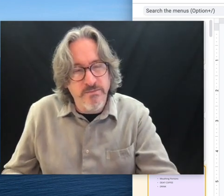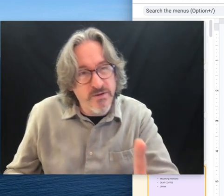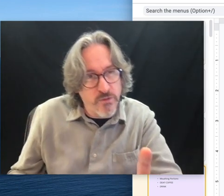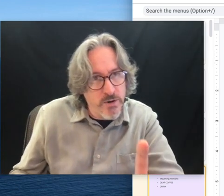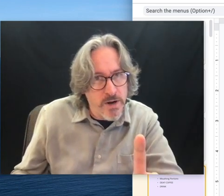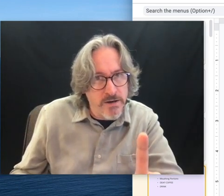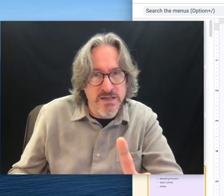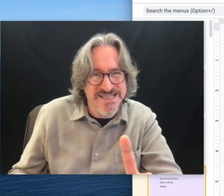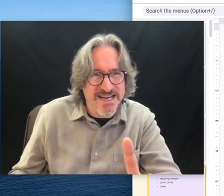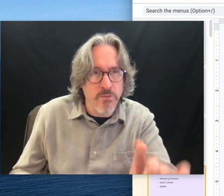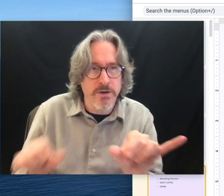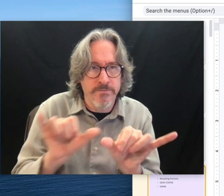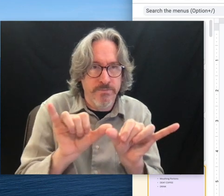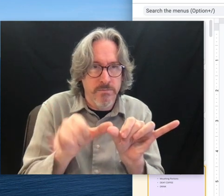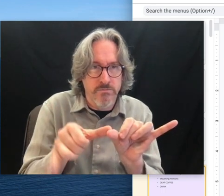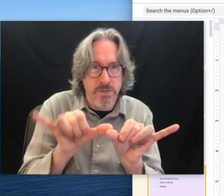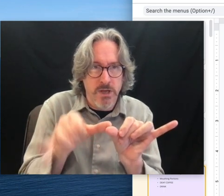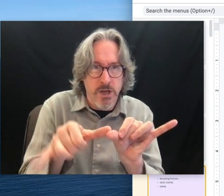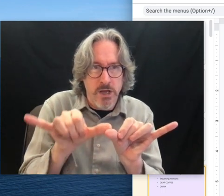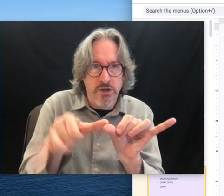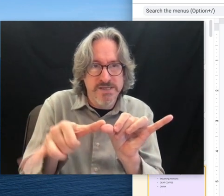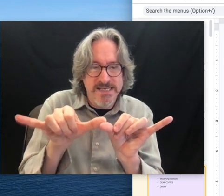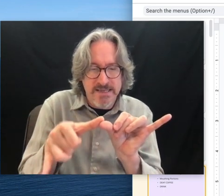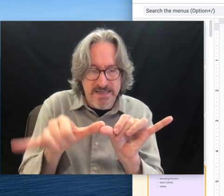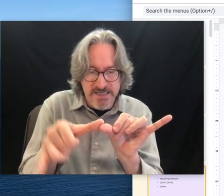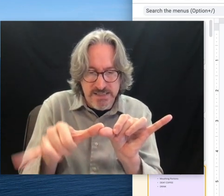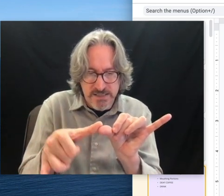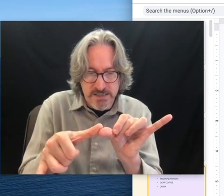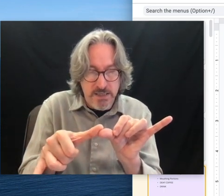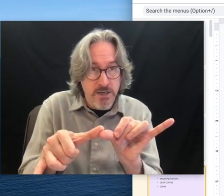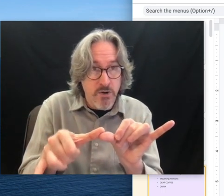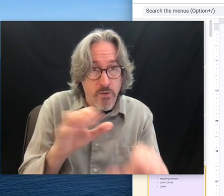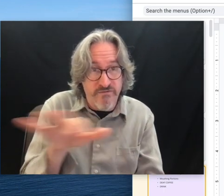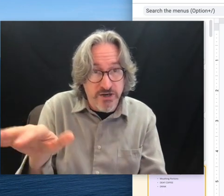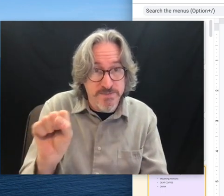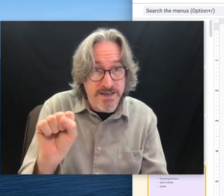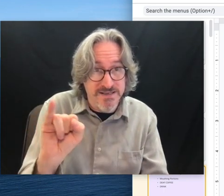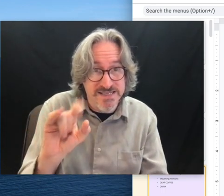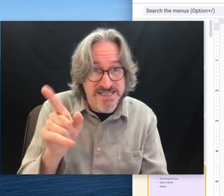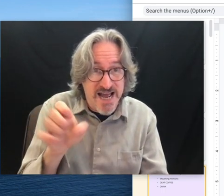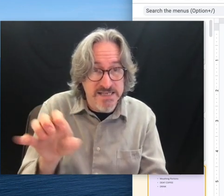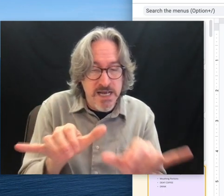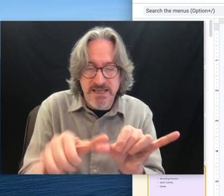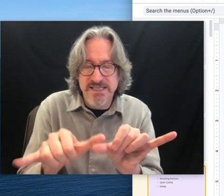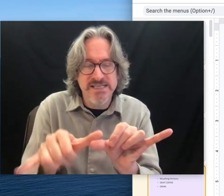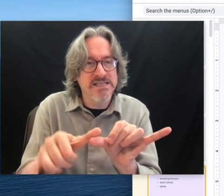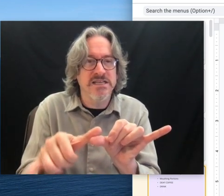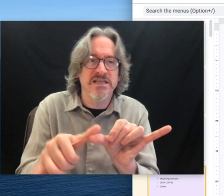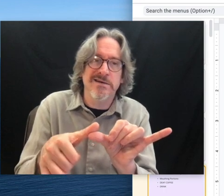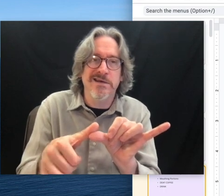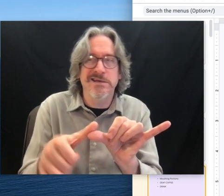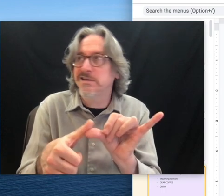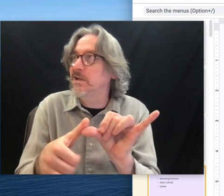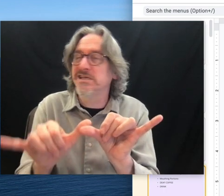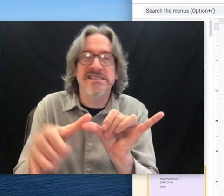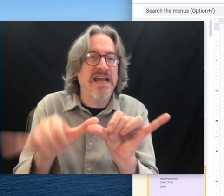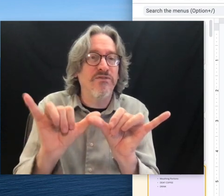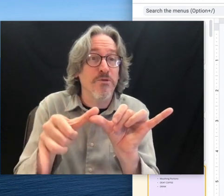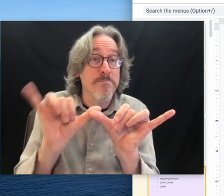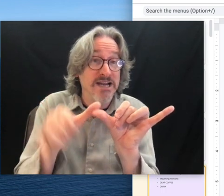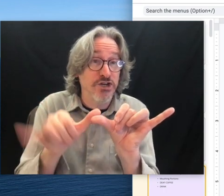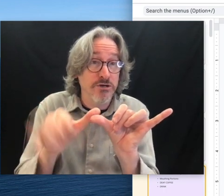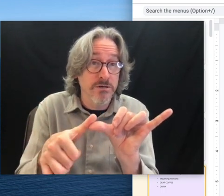Actually, before we go on, the second one, you'll see this, or fingerspell size. This is the